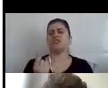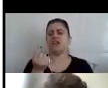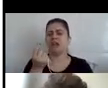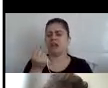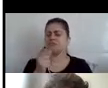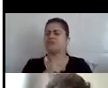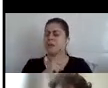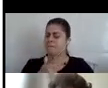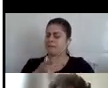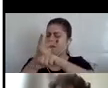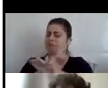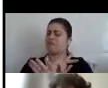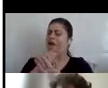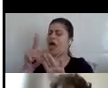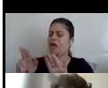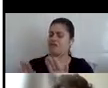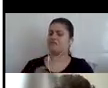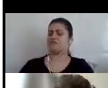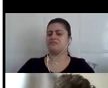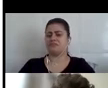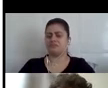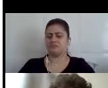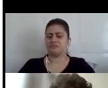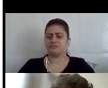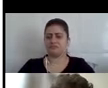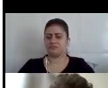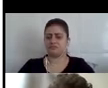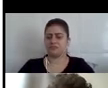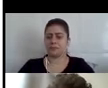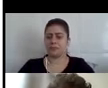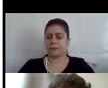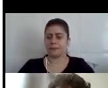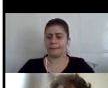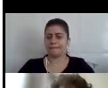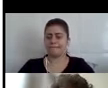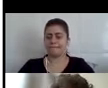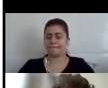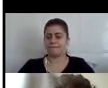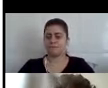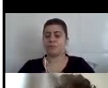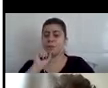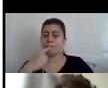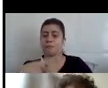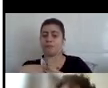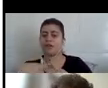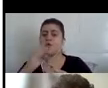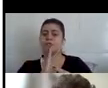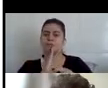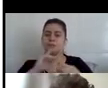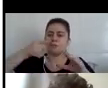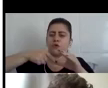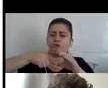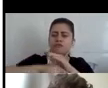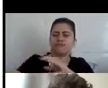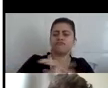winning knowledge. So if you want to know more about the next call, I will be happy to answer you or we will post